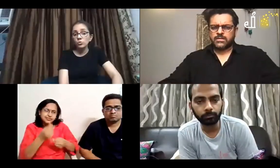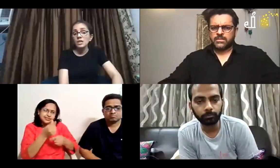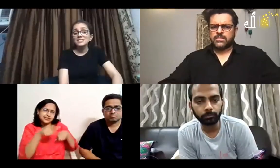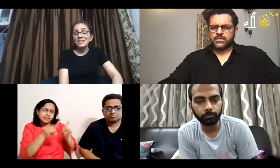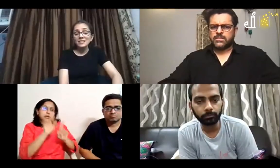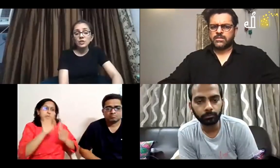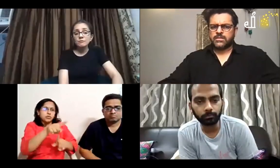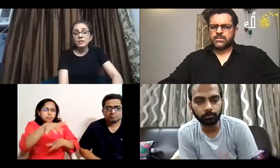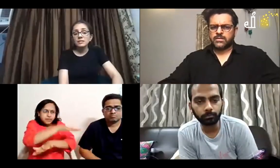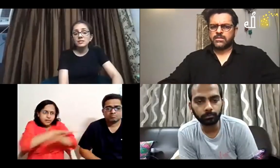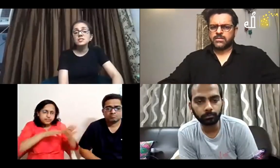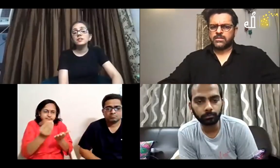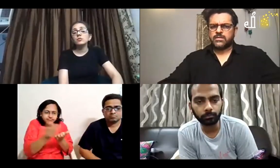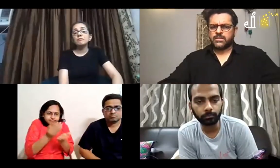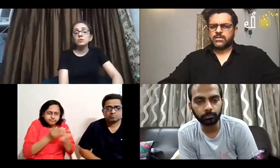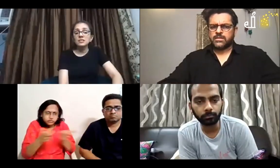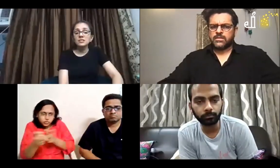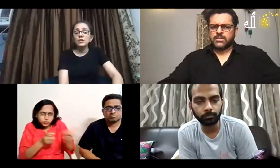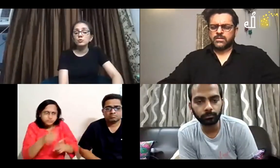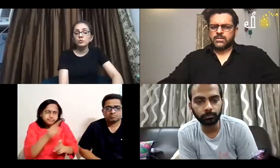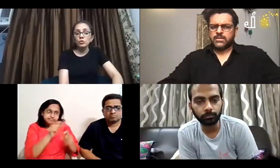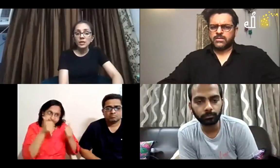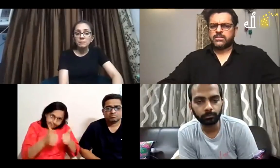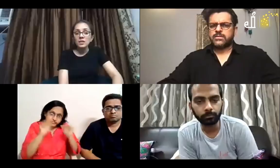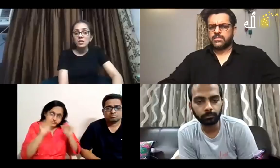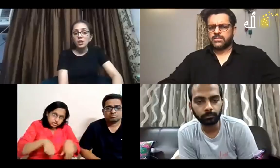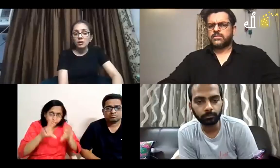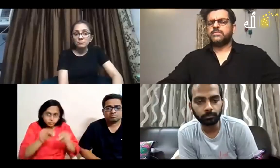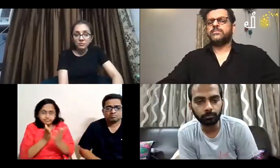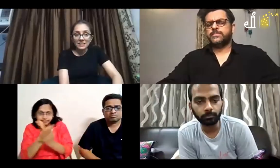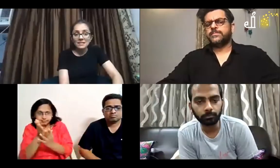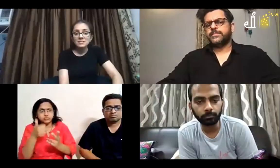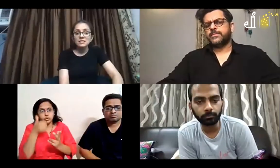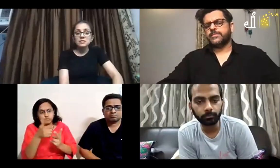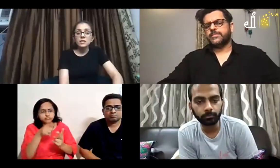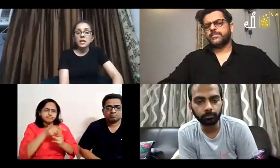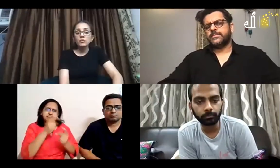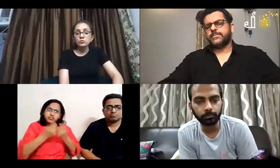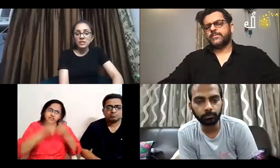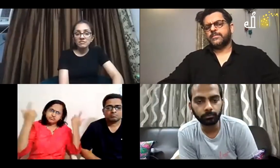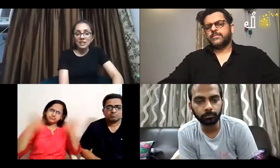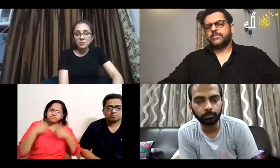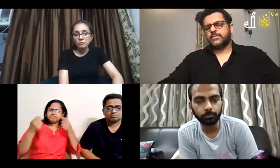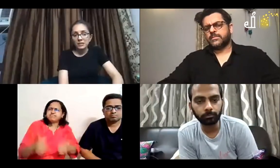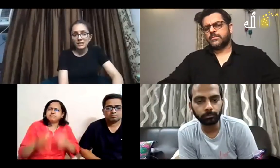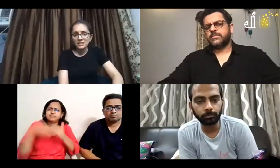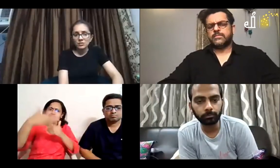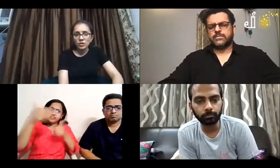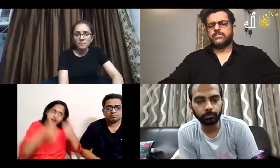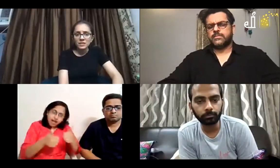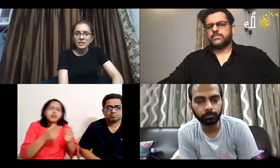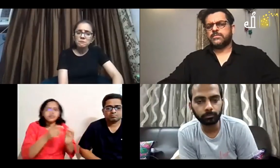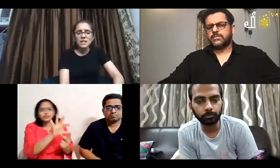help you, second year you have to get this, third year you have to get this, you have to keep finance this thing, and you have to save that much of money,